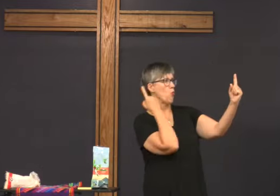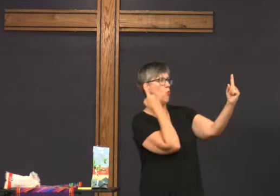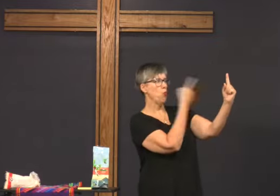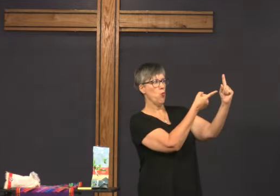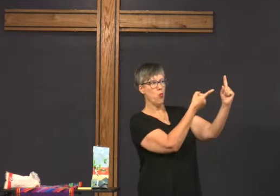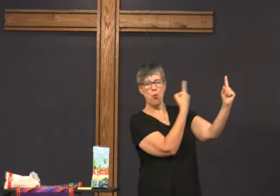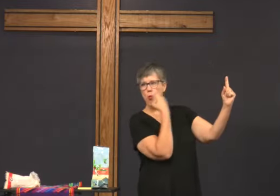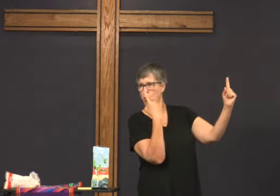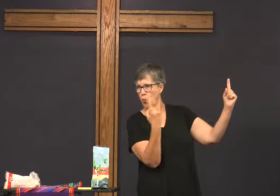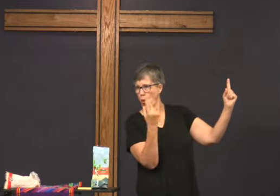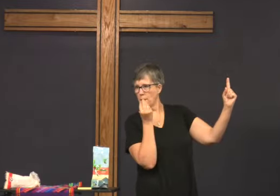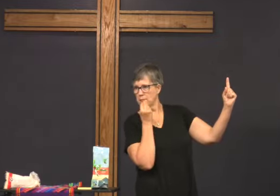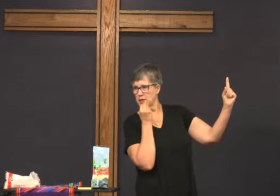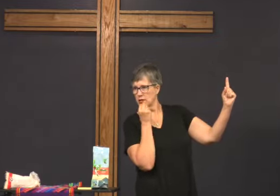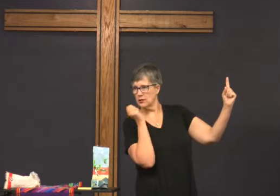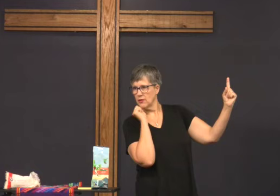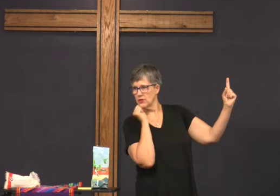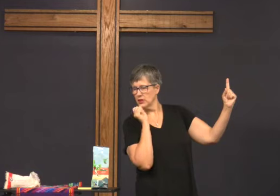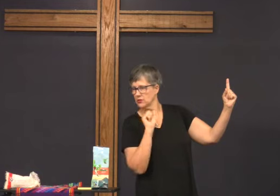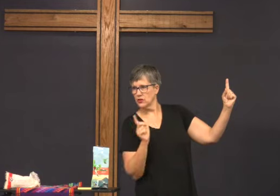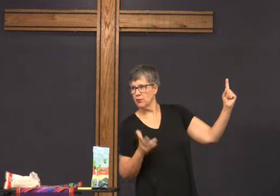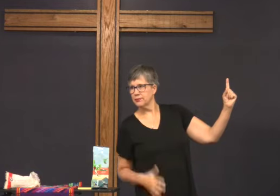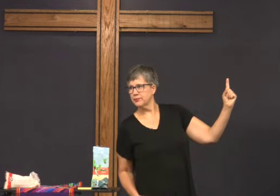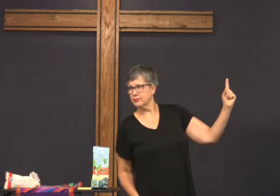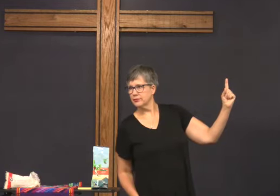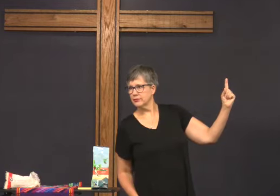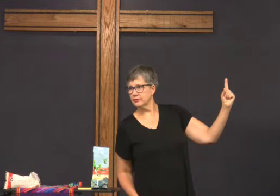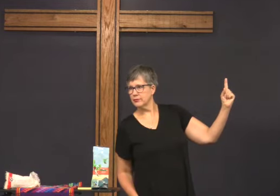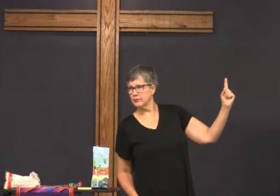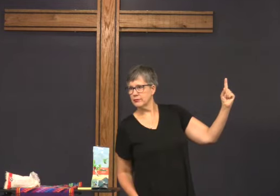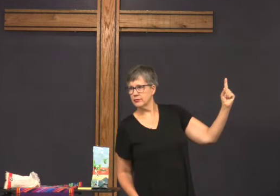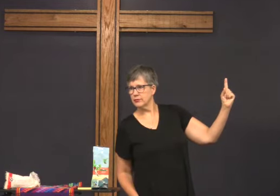They have one meal every day, and that's it.